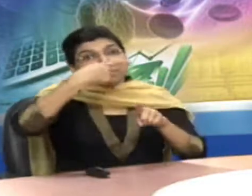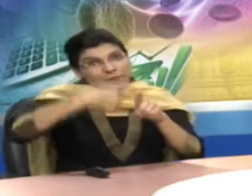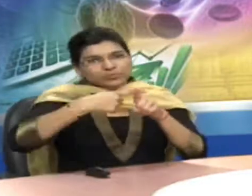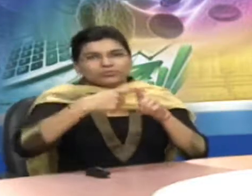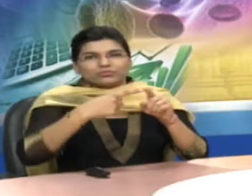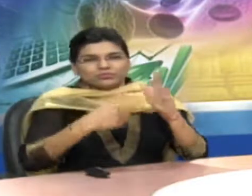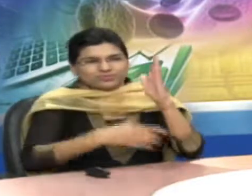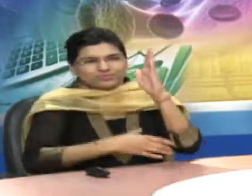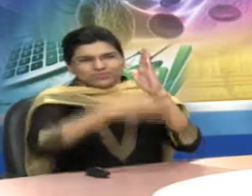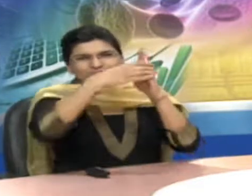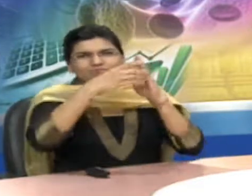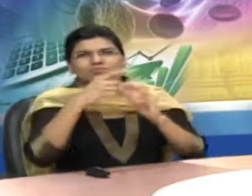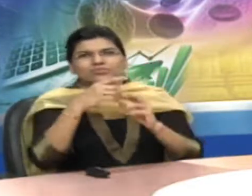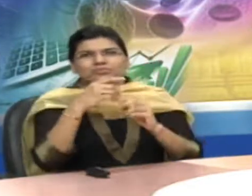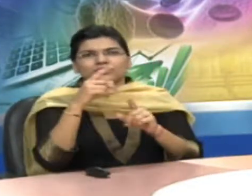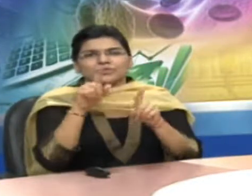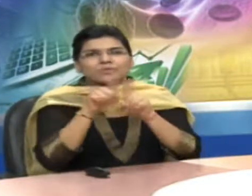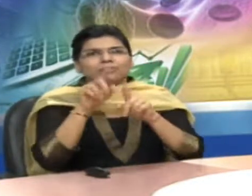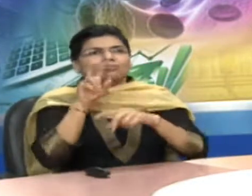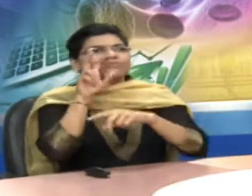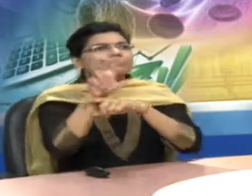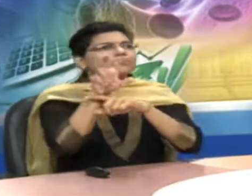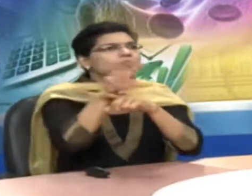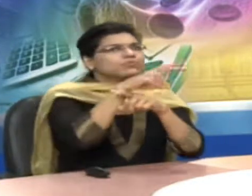That tower was thrusting up to the sky.